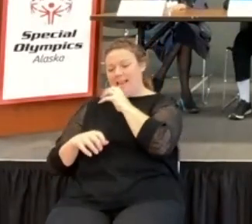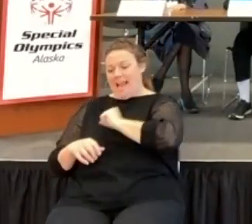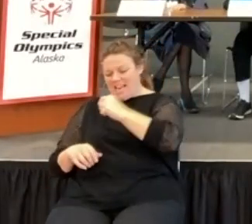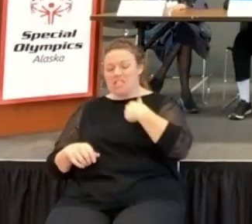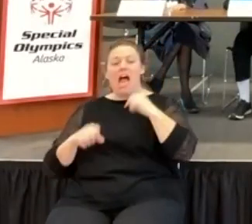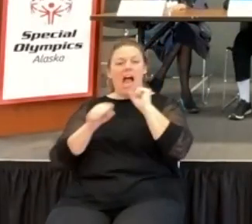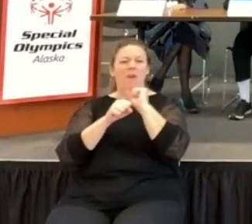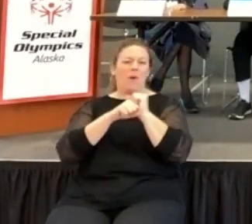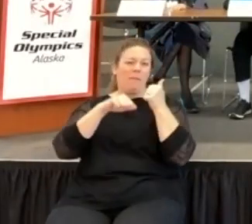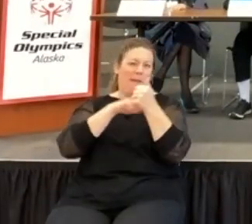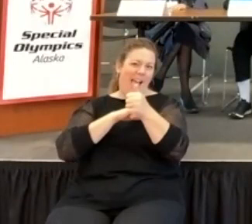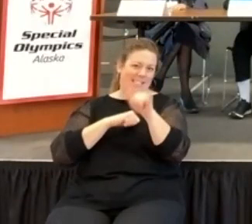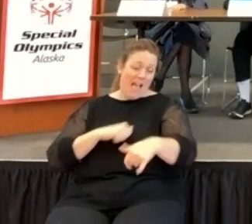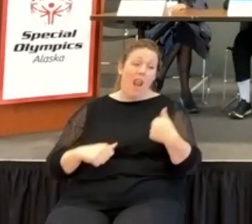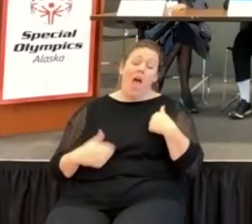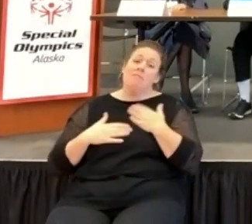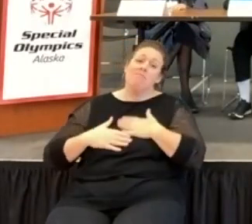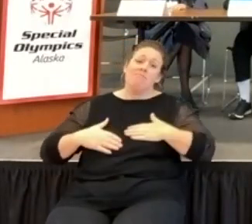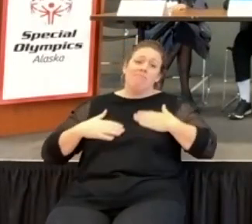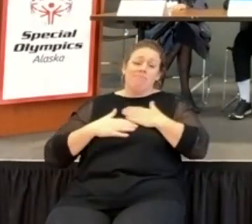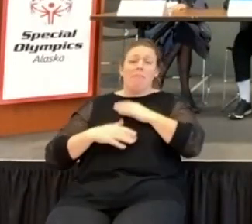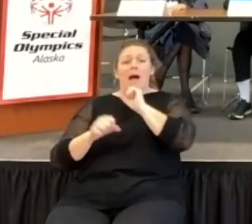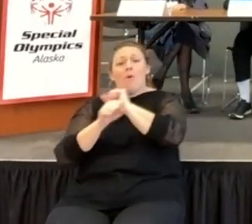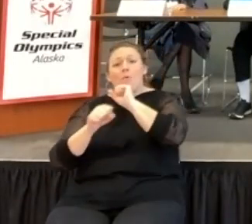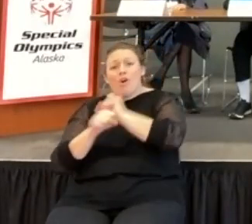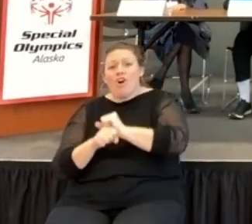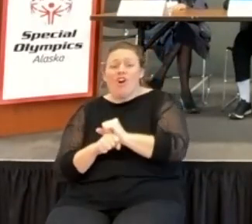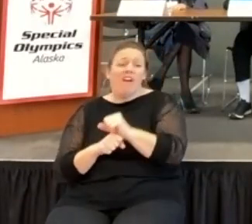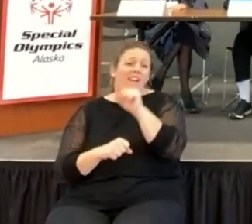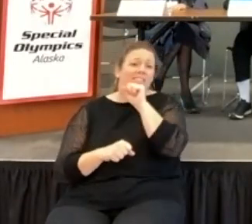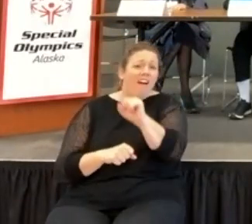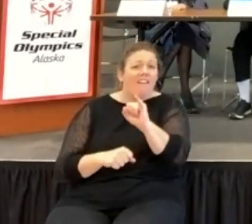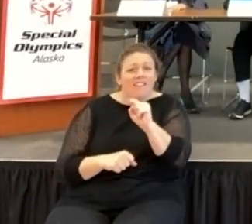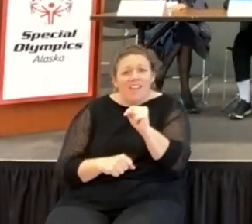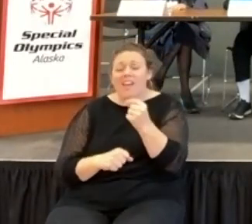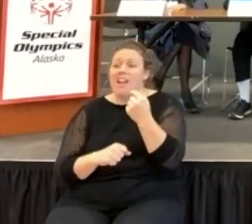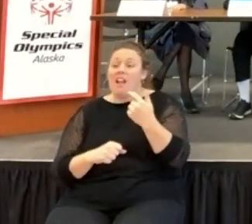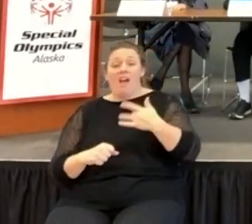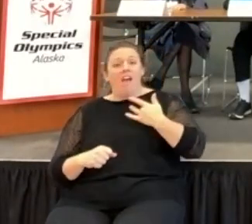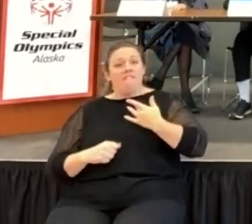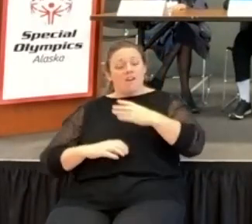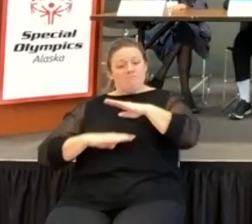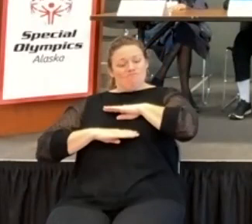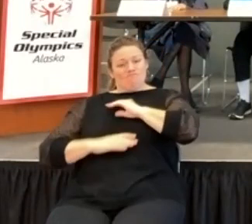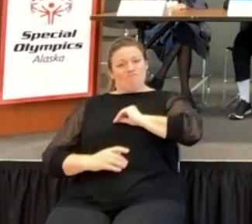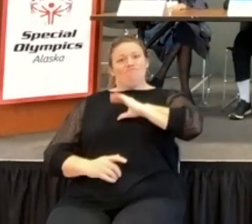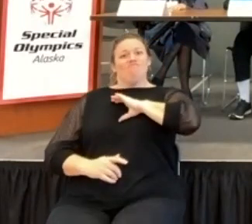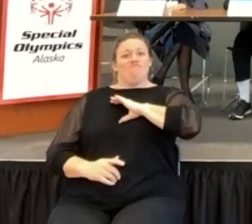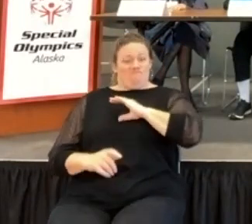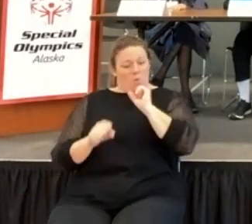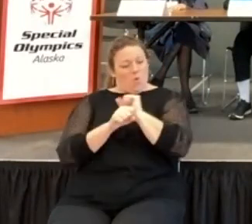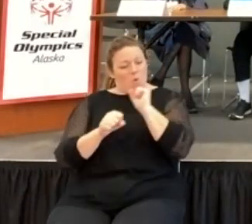work that I loved and really gives me a lot of fulfillment, and it's hard to leave something like that.